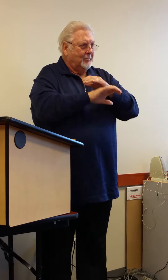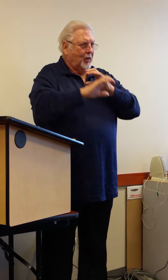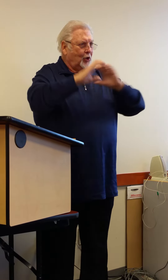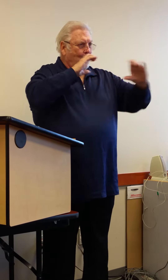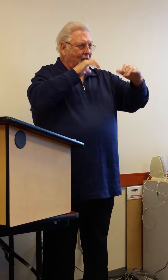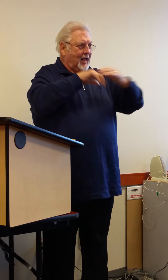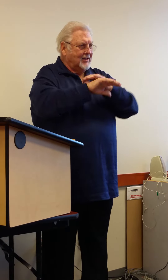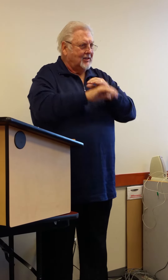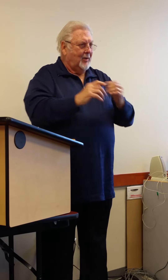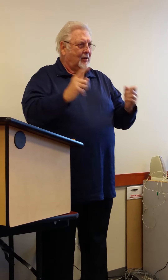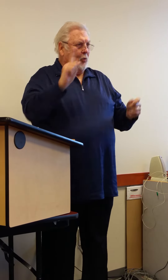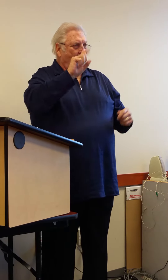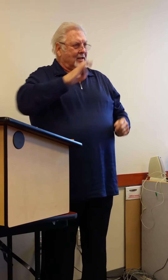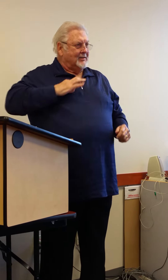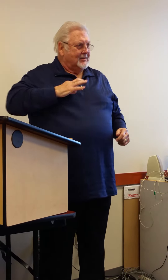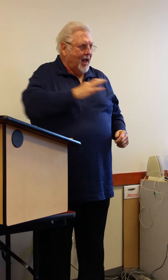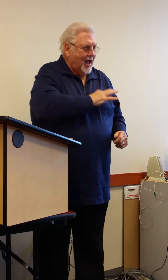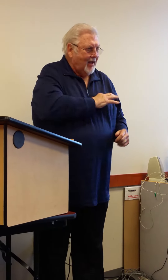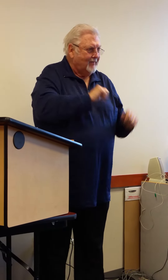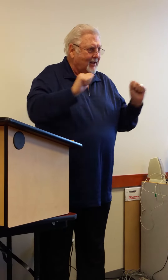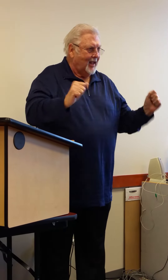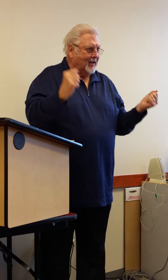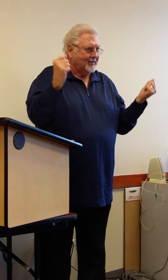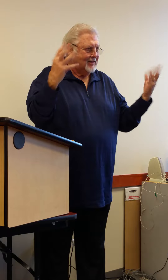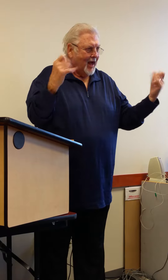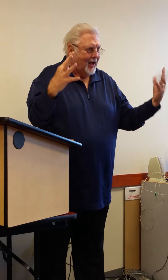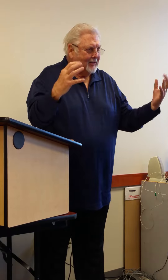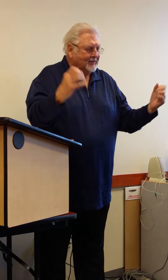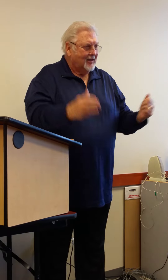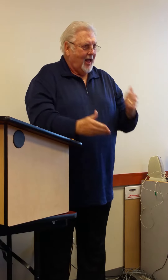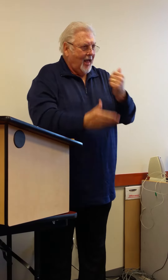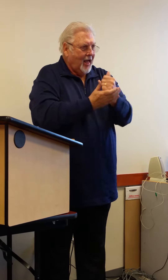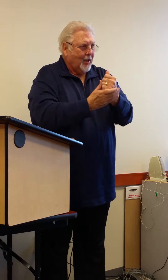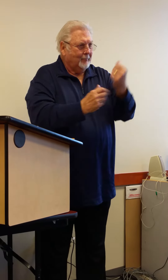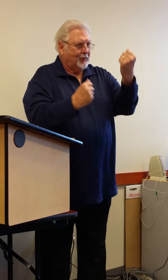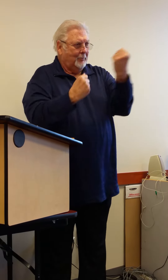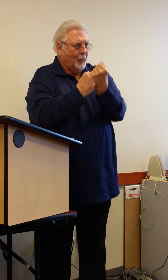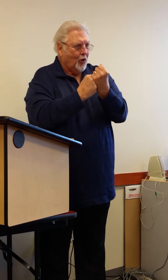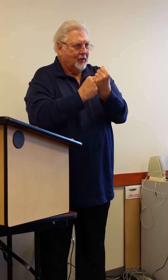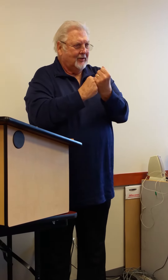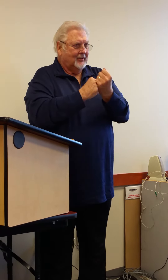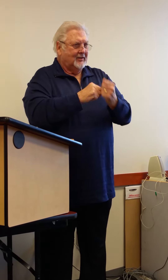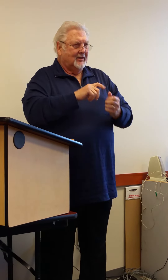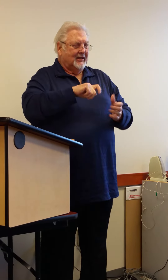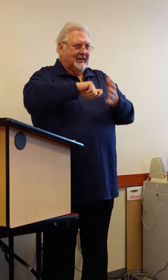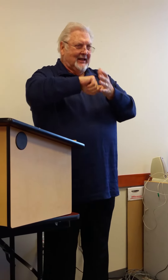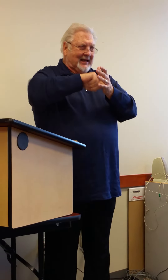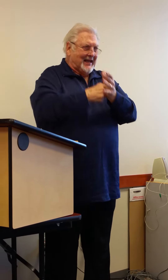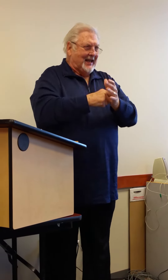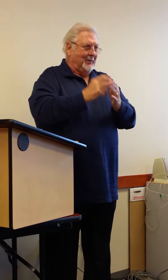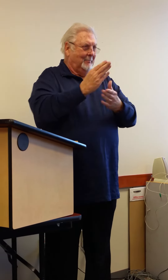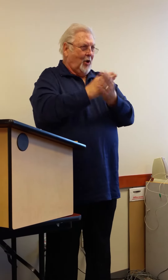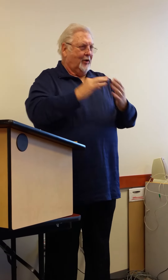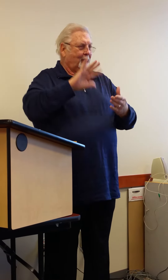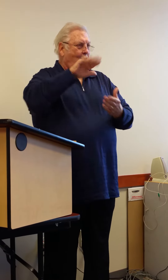friendly, accessible, with communication access, the staff can sign to help support.